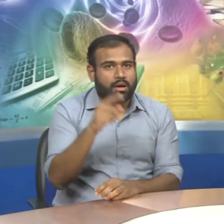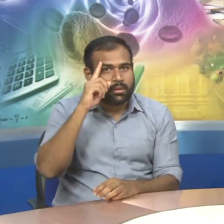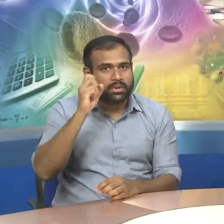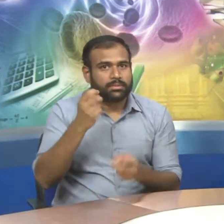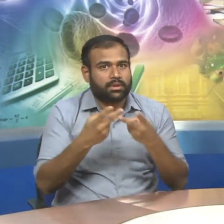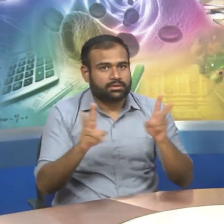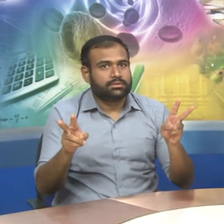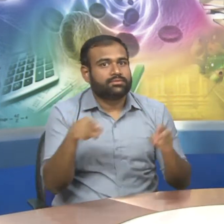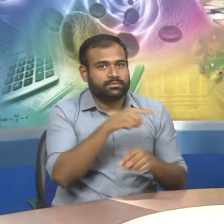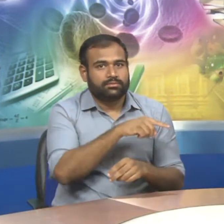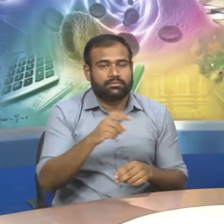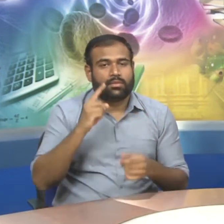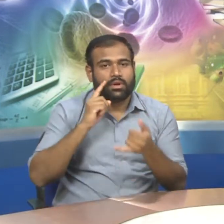words.